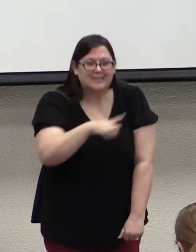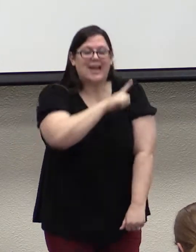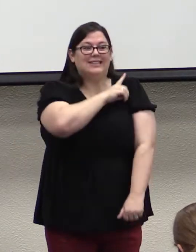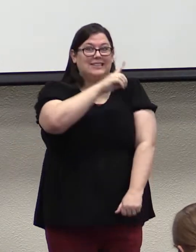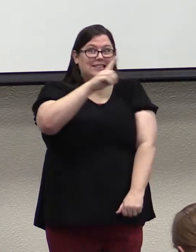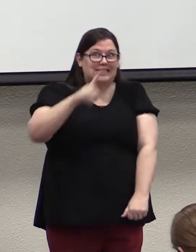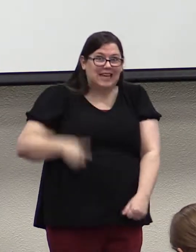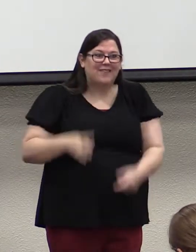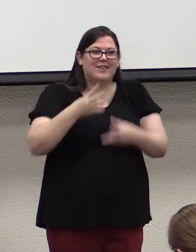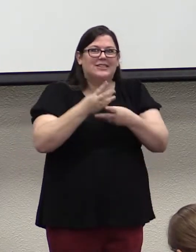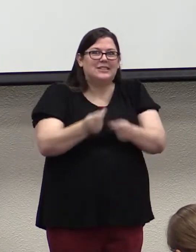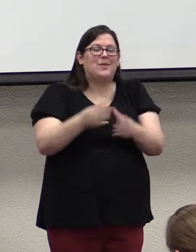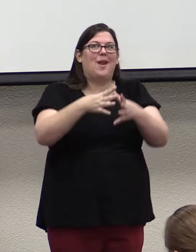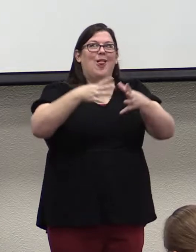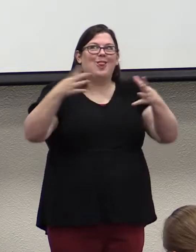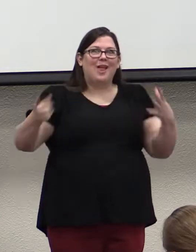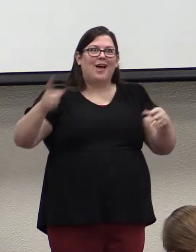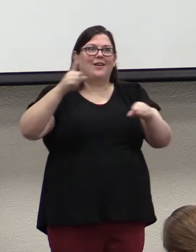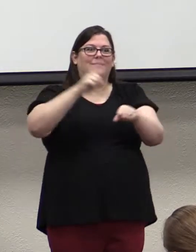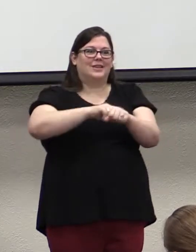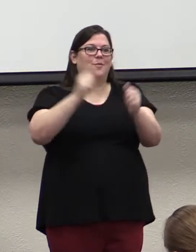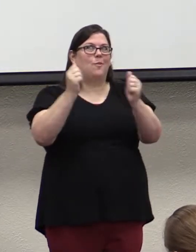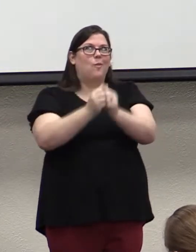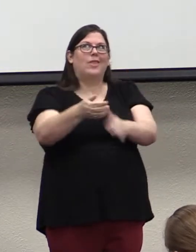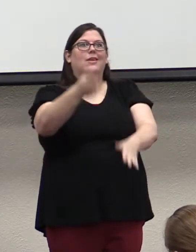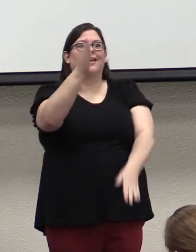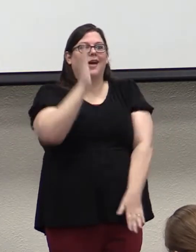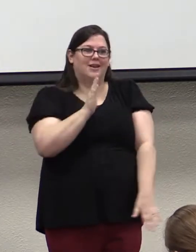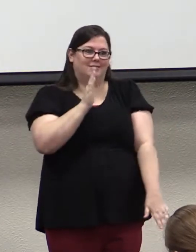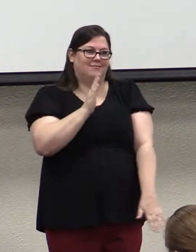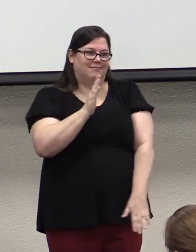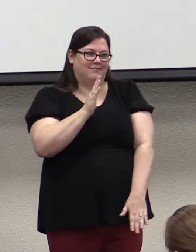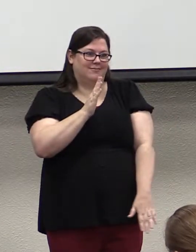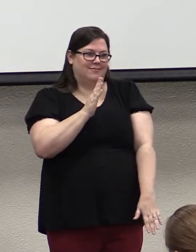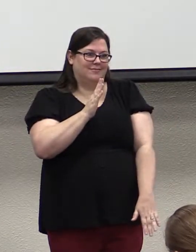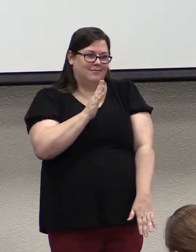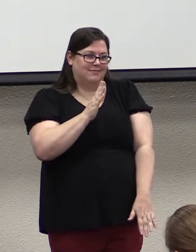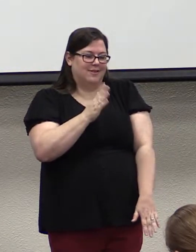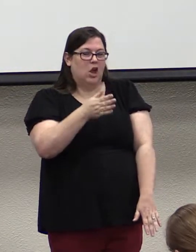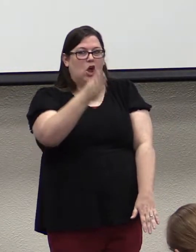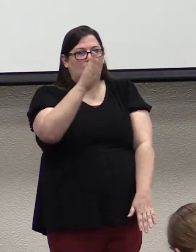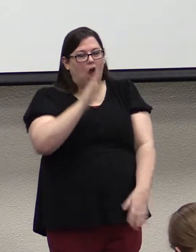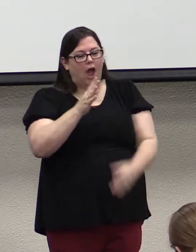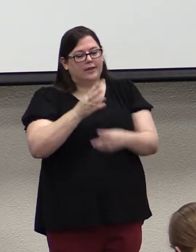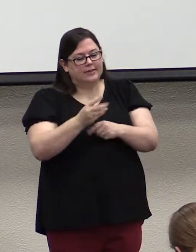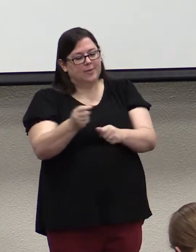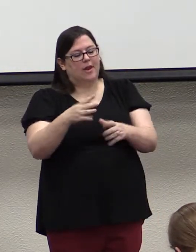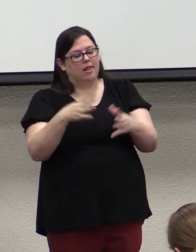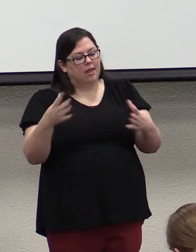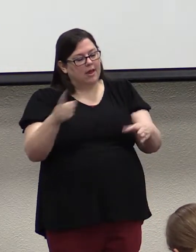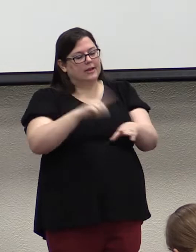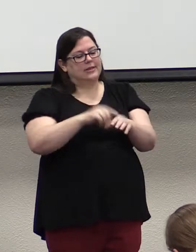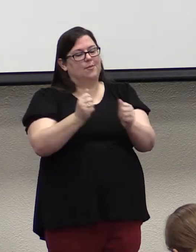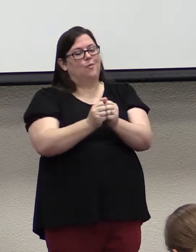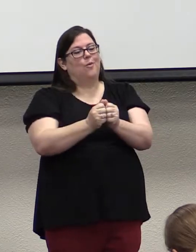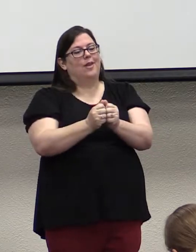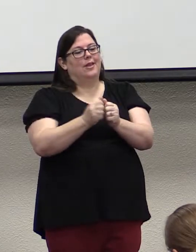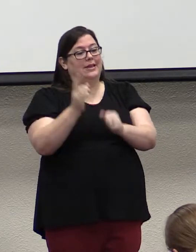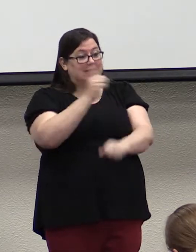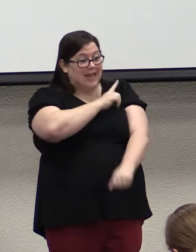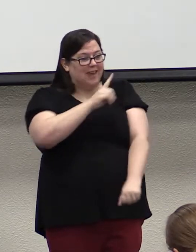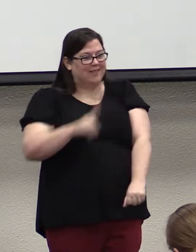God. I love that. God spent a lot of time with David because David spent a lot of time with